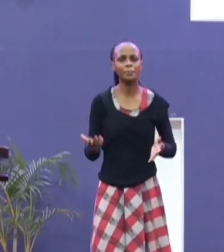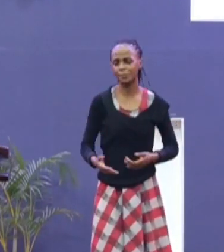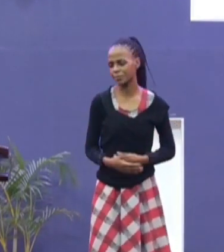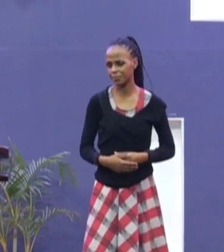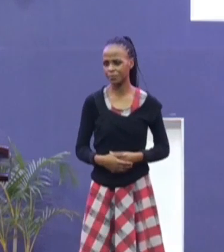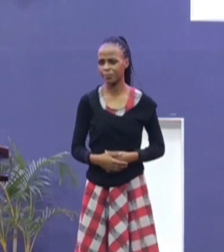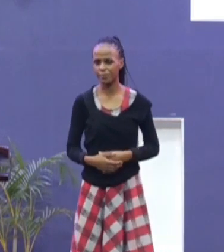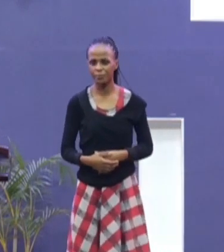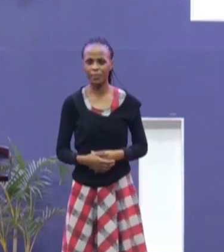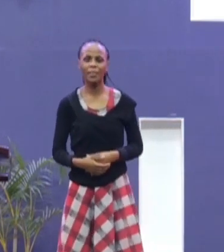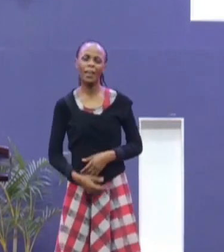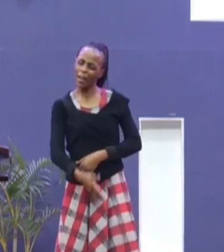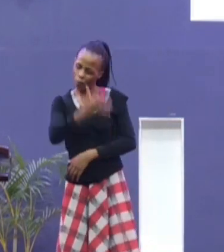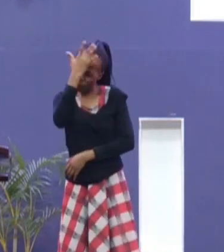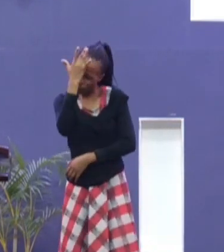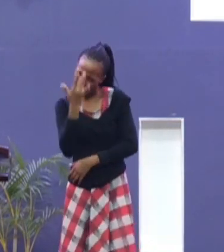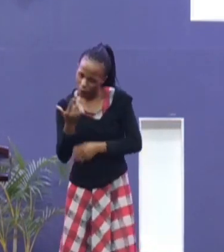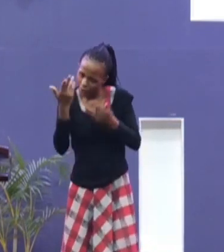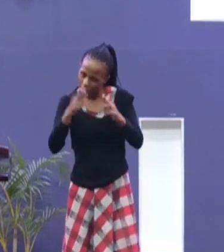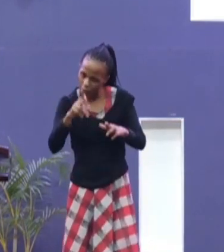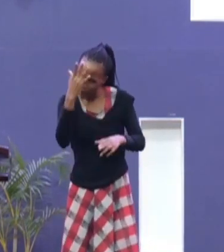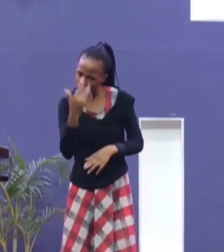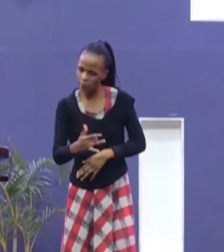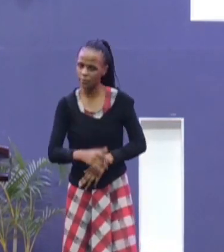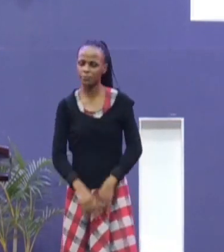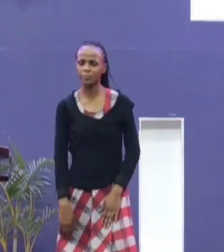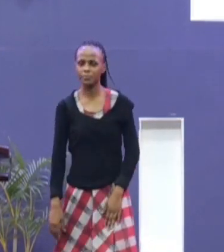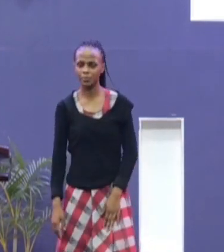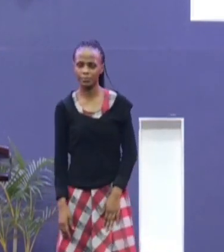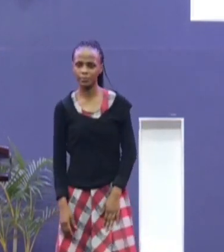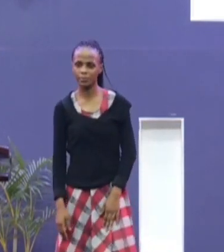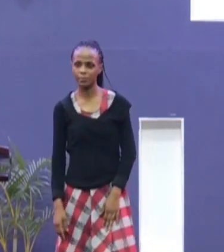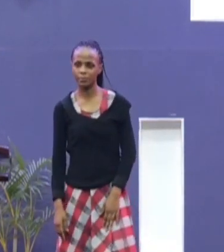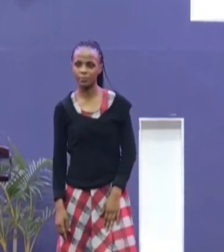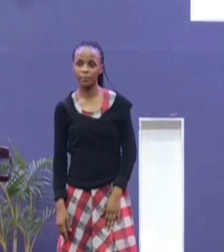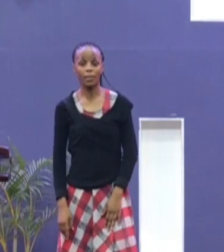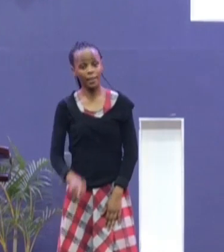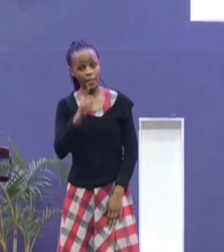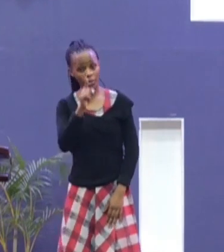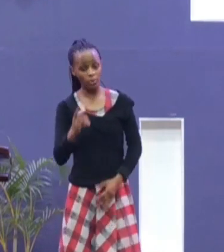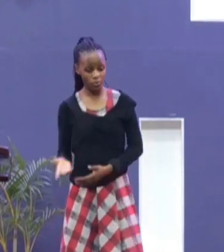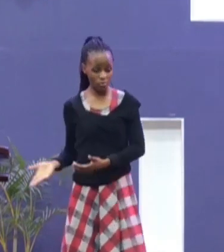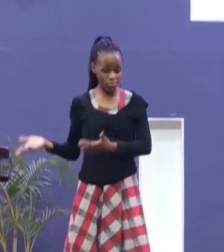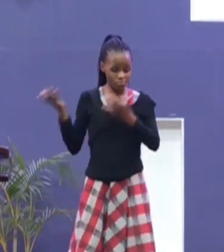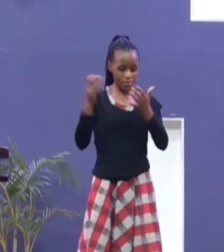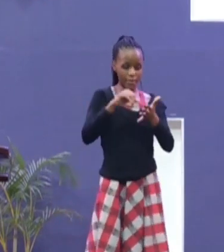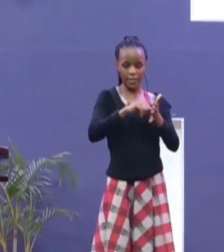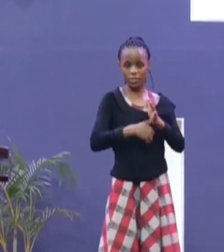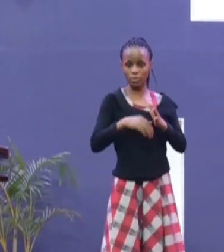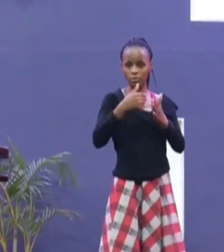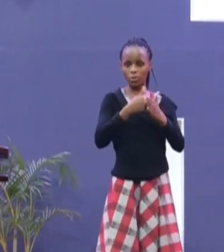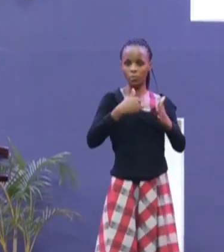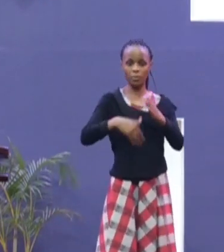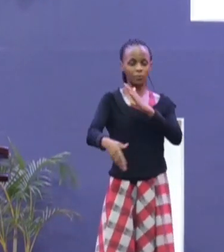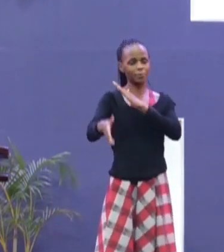luuyiwa. Why is it so? Lwaki kiri bwe kiti? You bring the case before God. N'oleeta ensonga